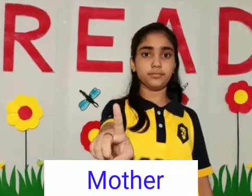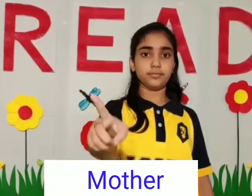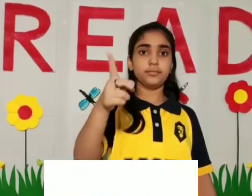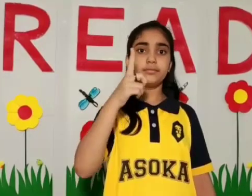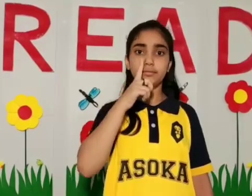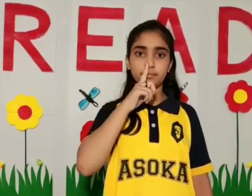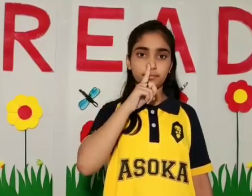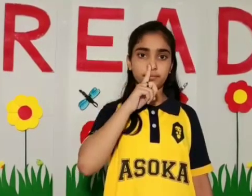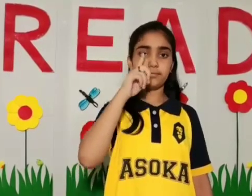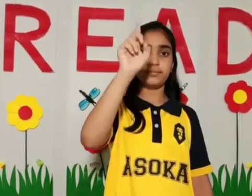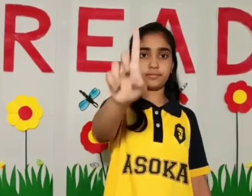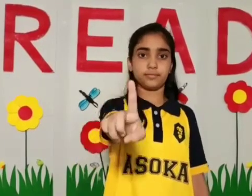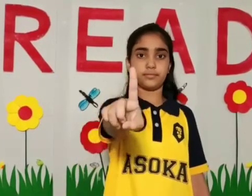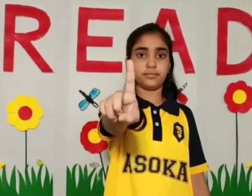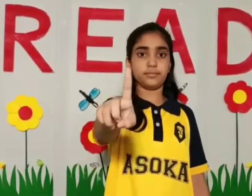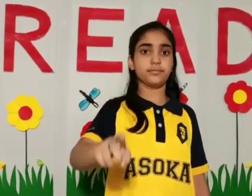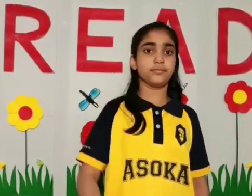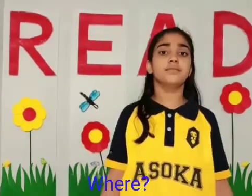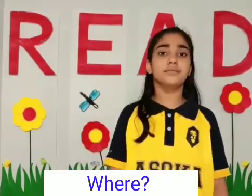Mother, mother.